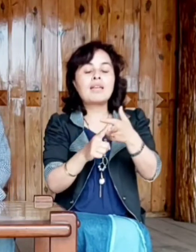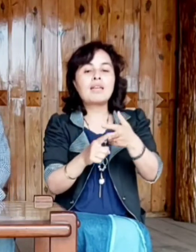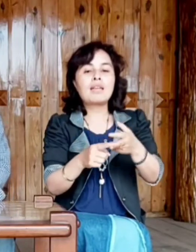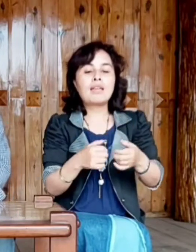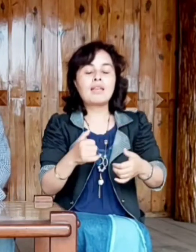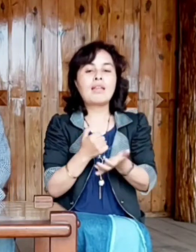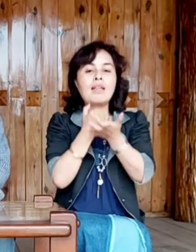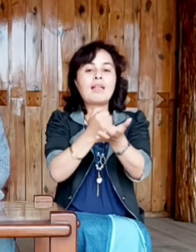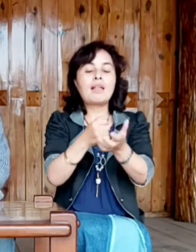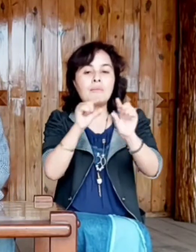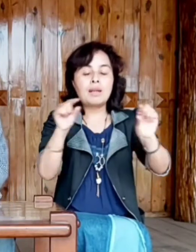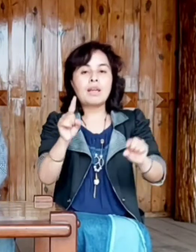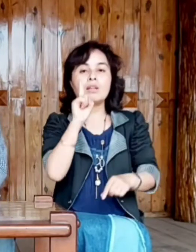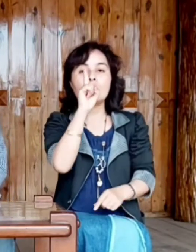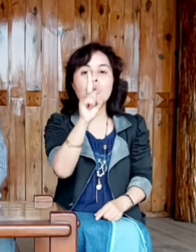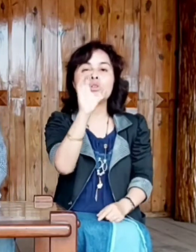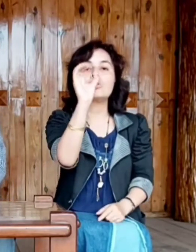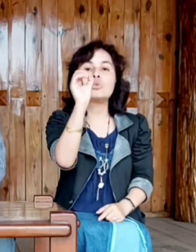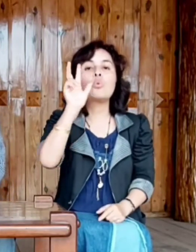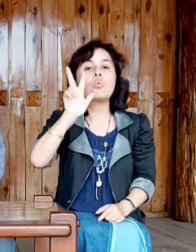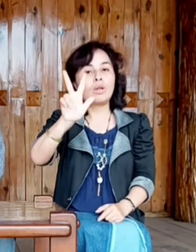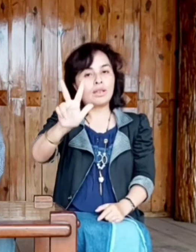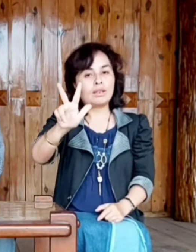number 108.